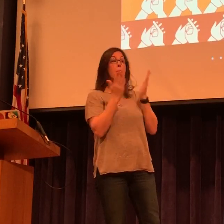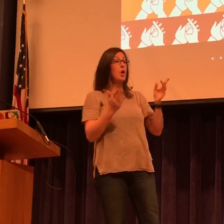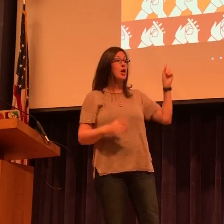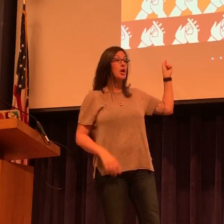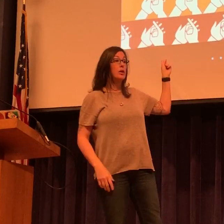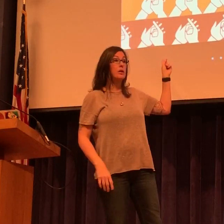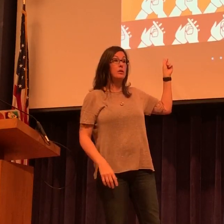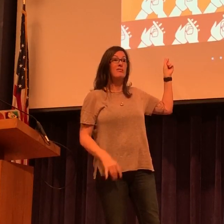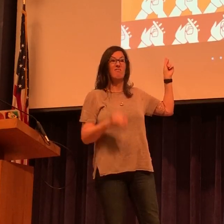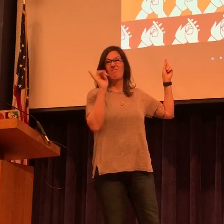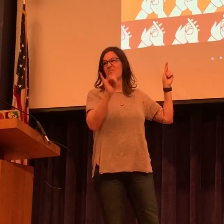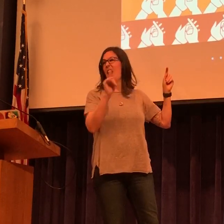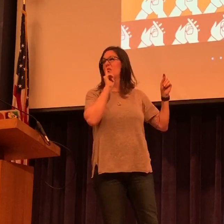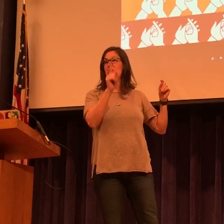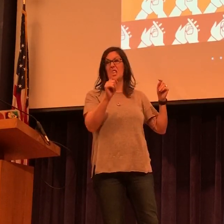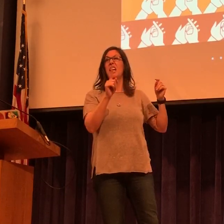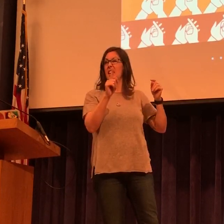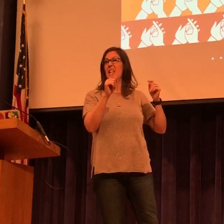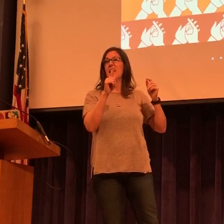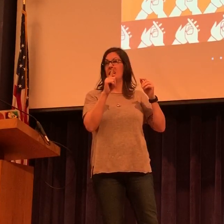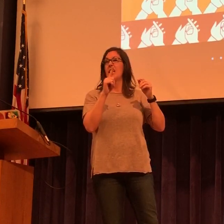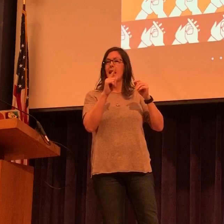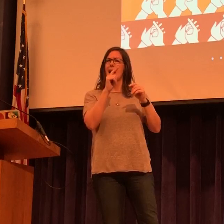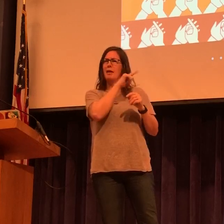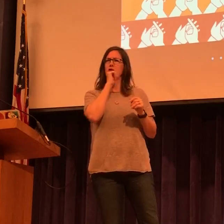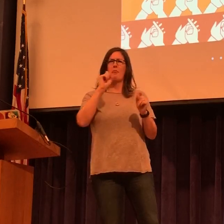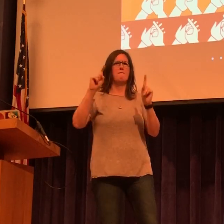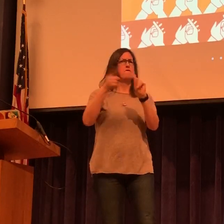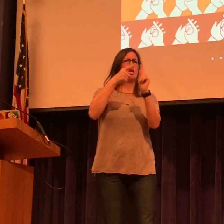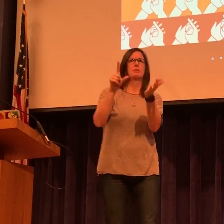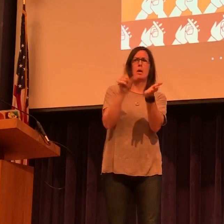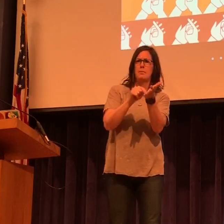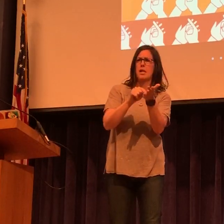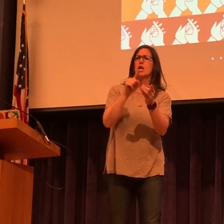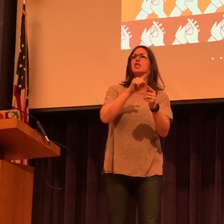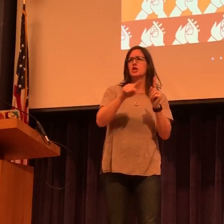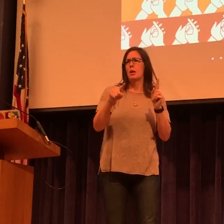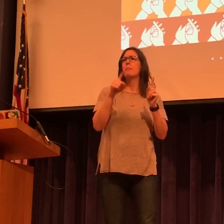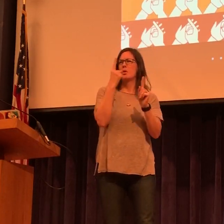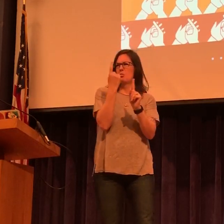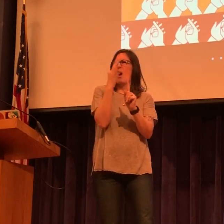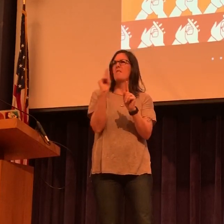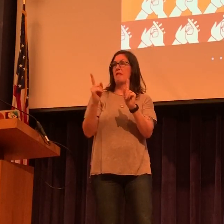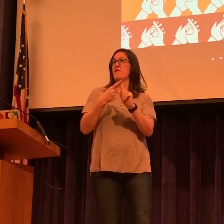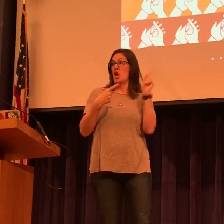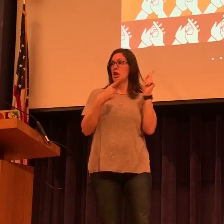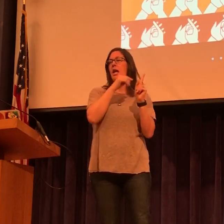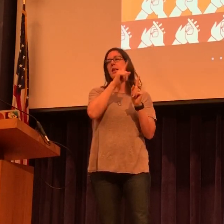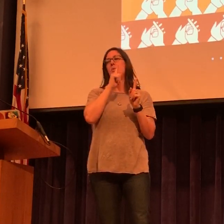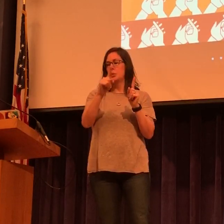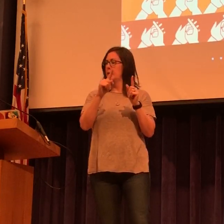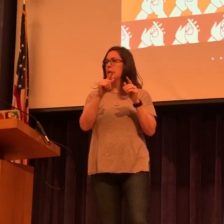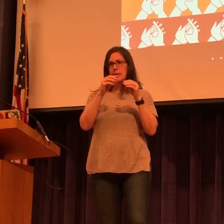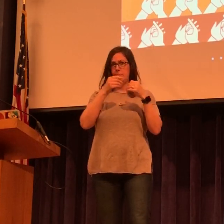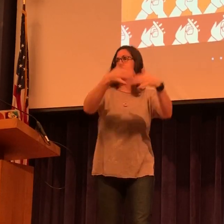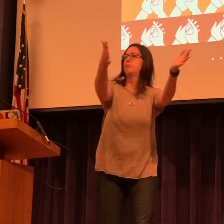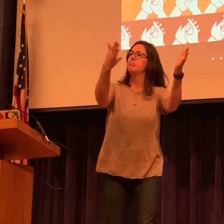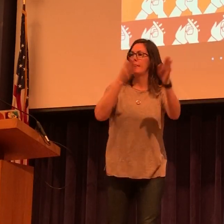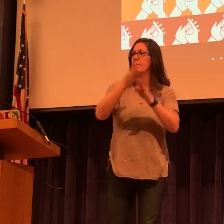seeing. His co-authors are seated with him. And this wasn't really the first publication